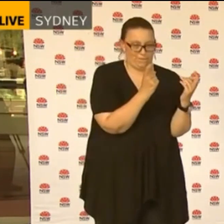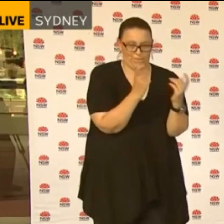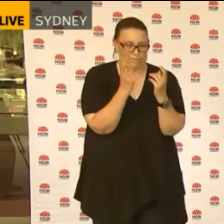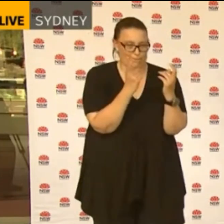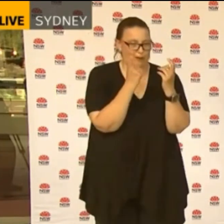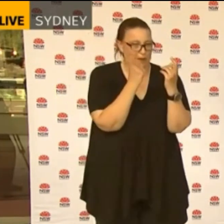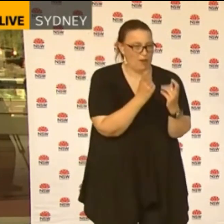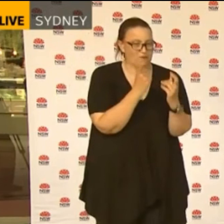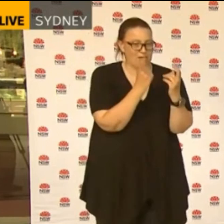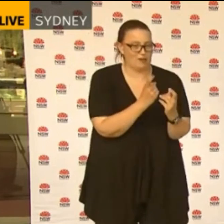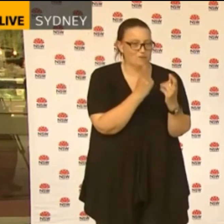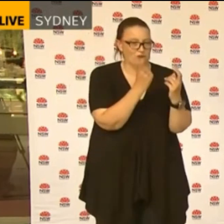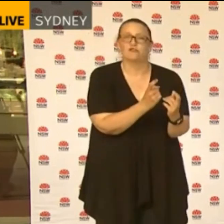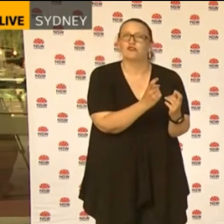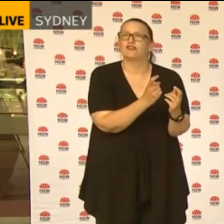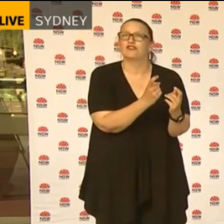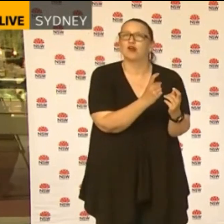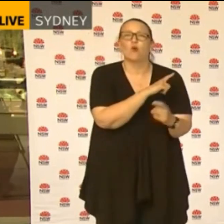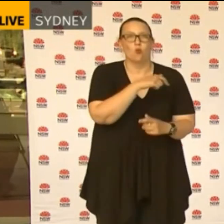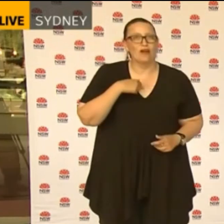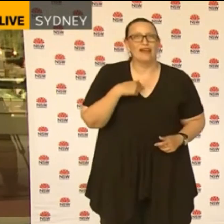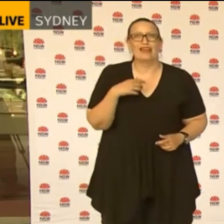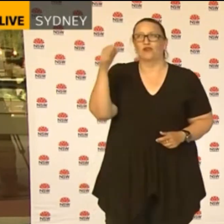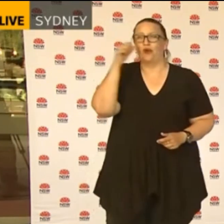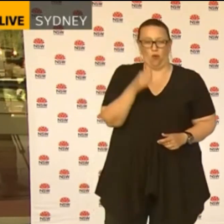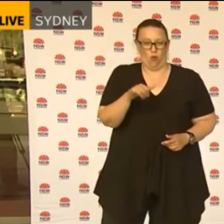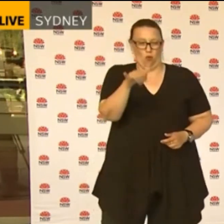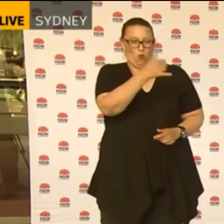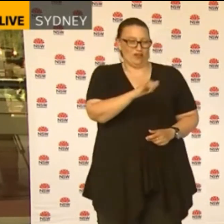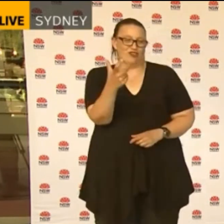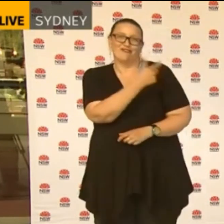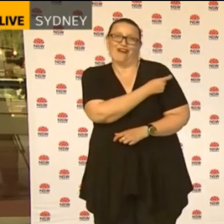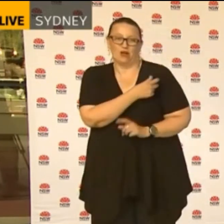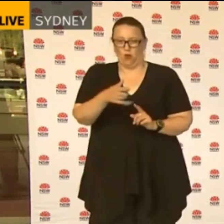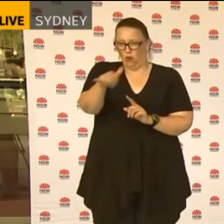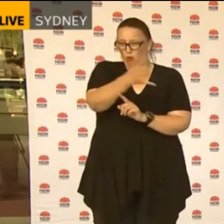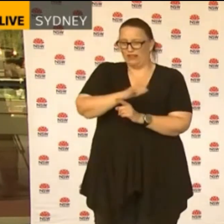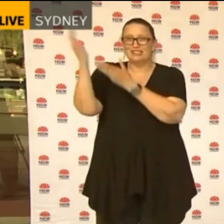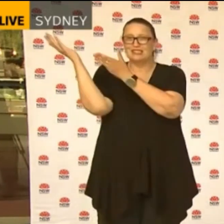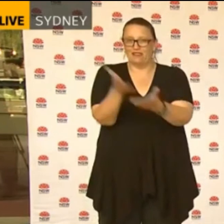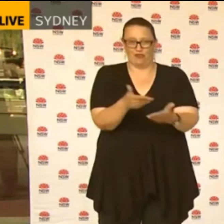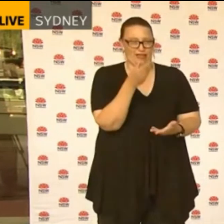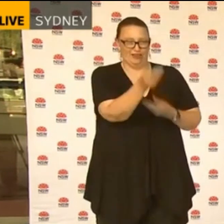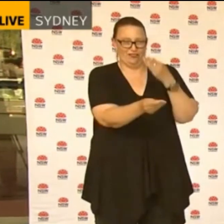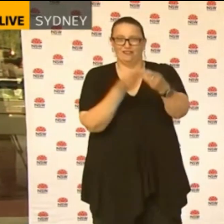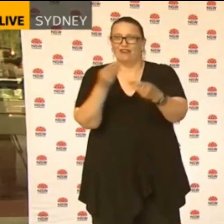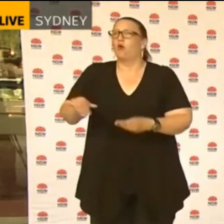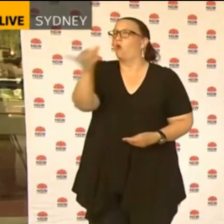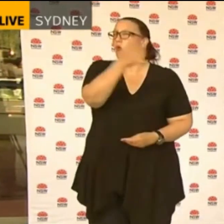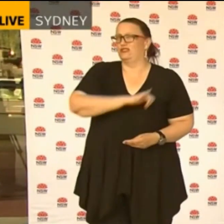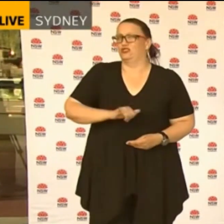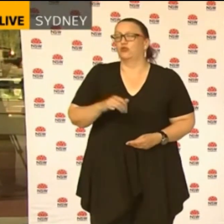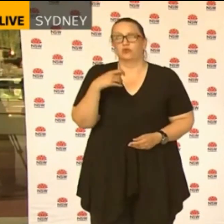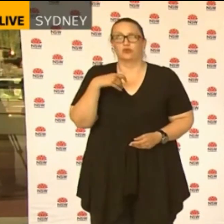make sure, but the principal will know which vaccines from which lots and which delivery batches are given to people. It's very important when